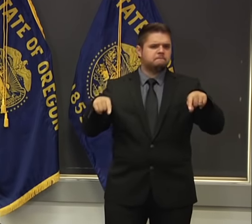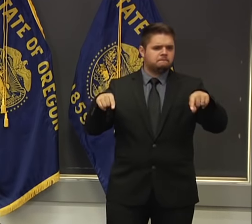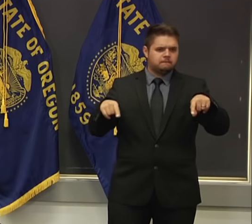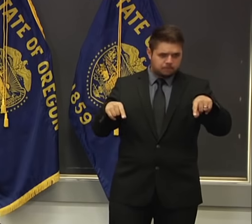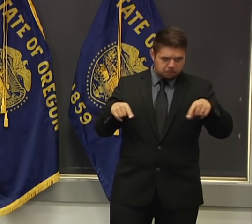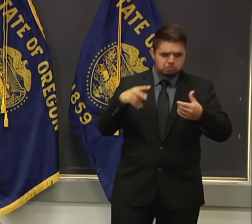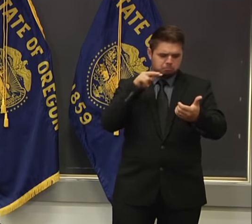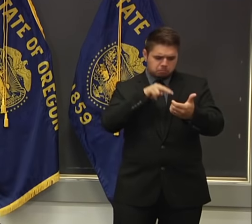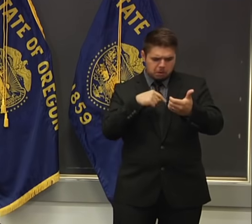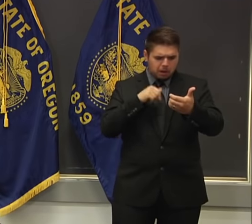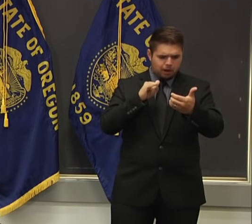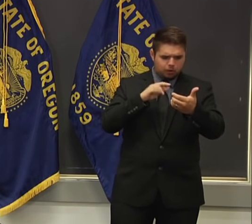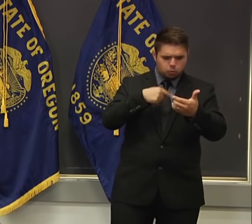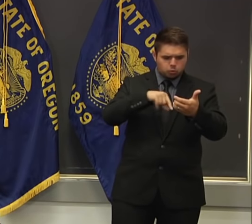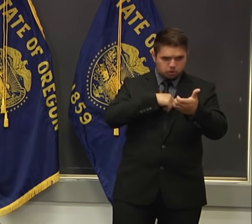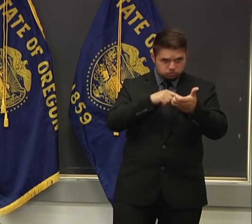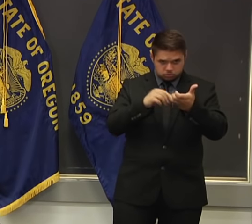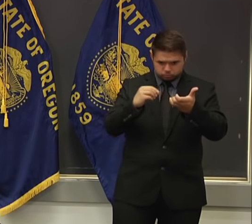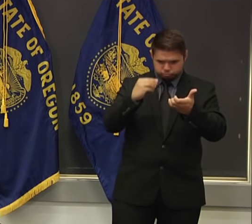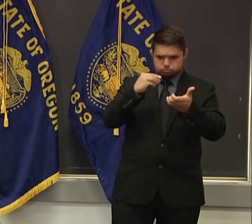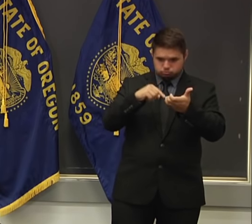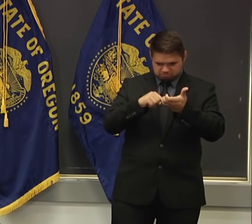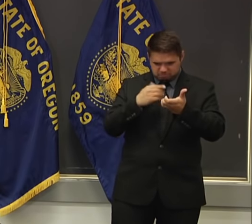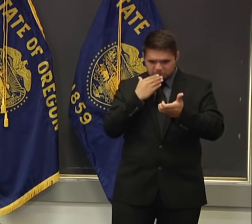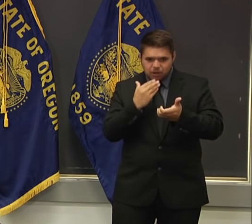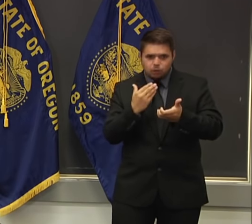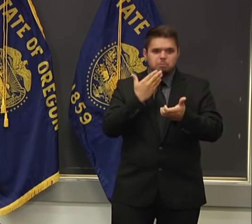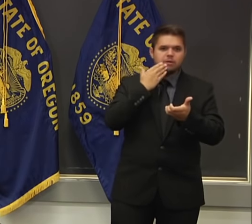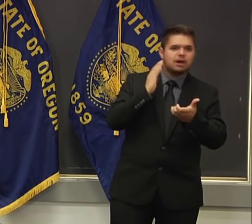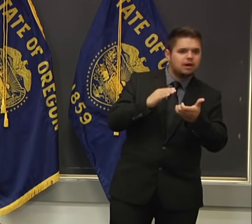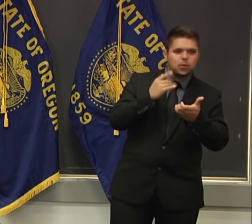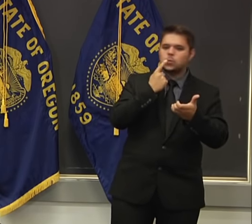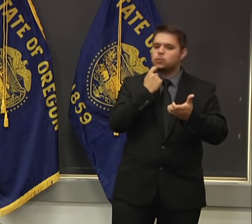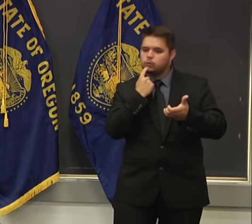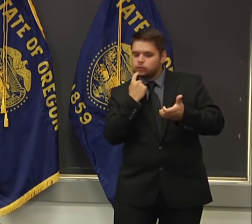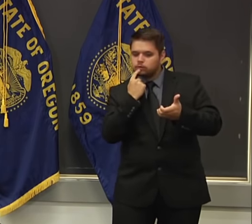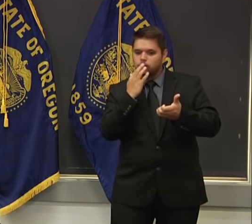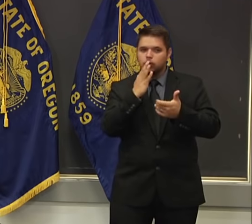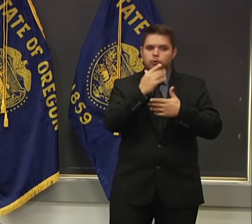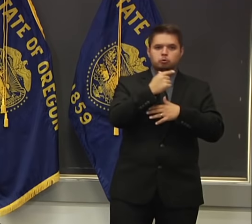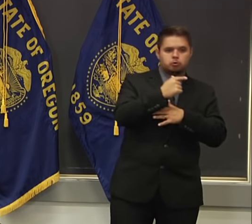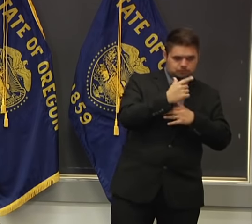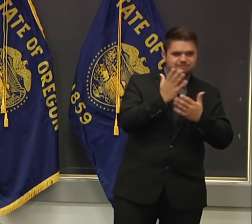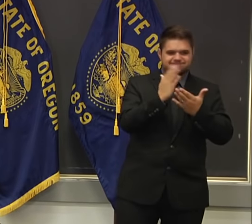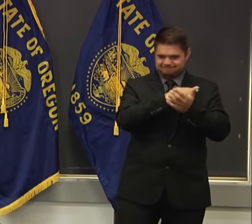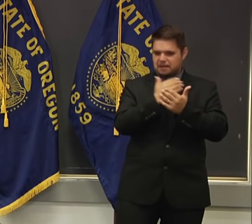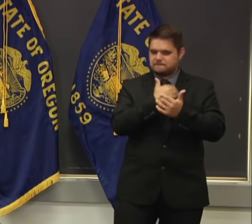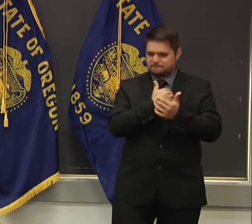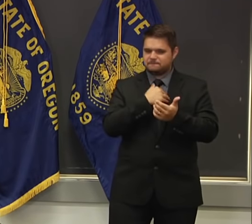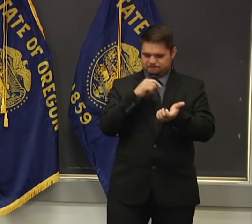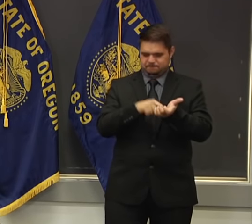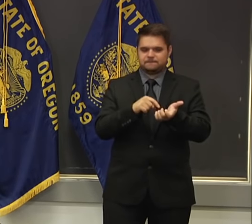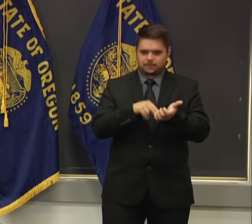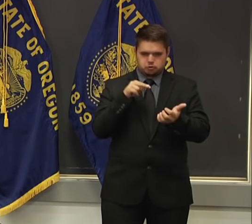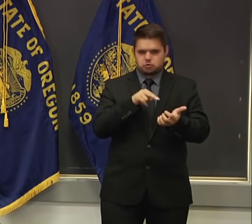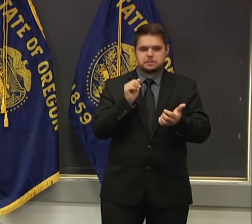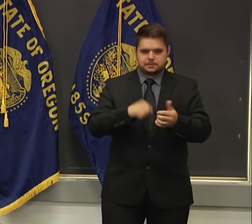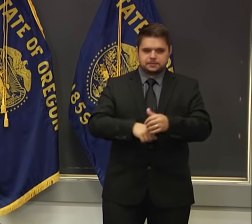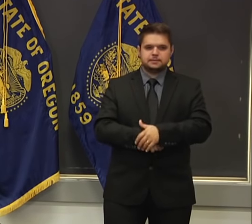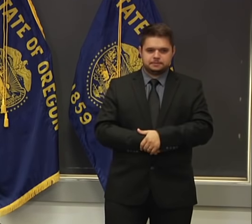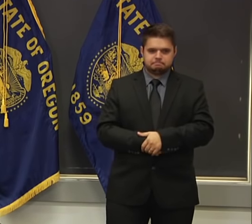is right where you are for most places of the state. I will say again, part of the monitors for that